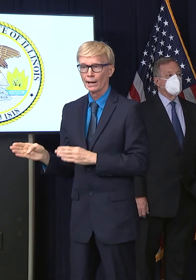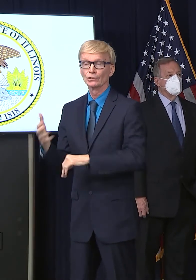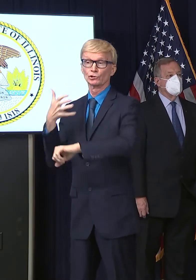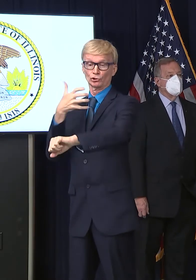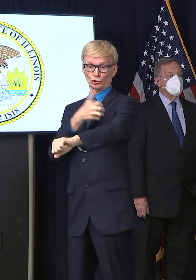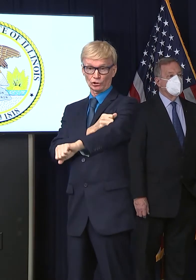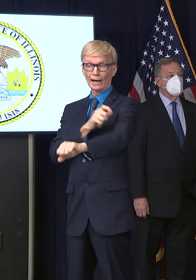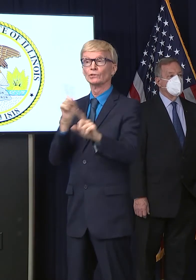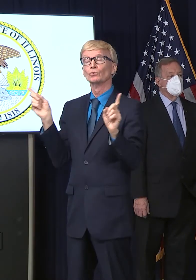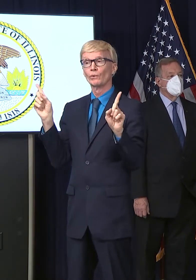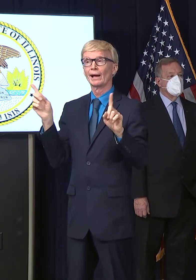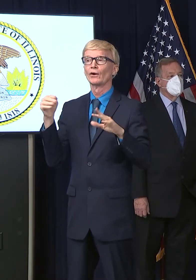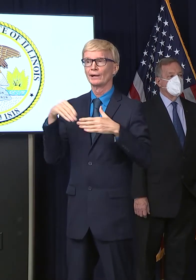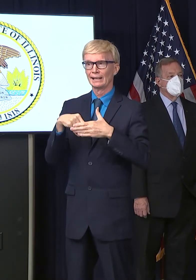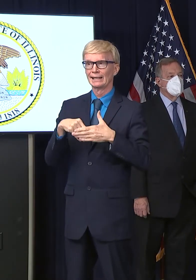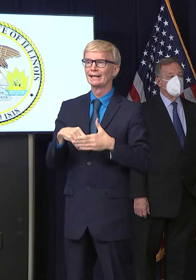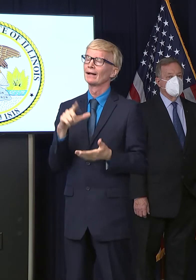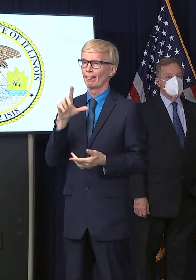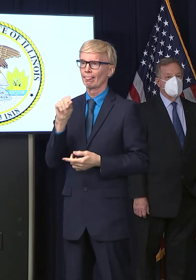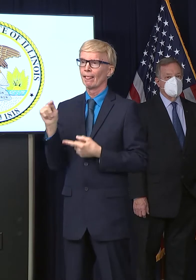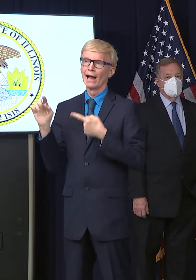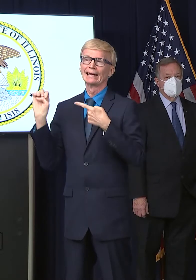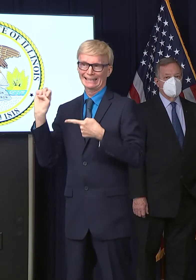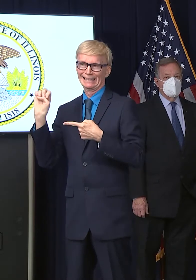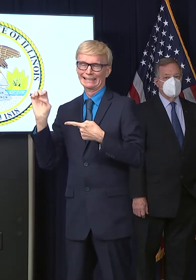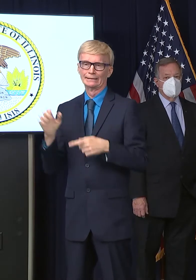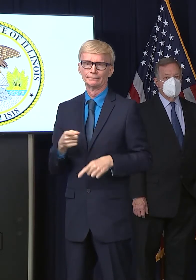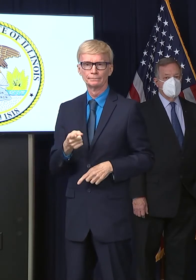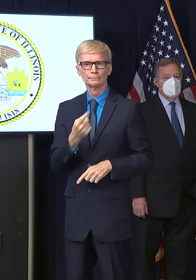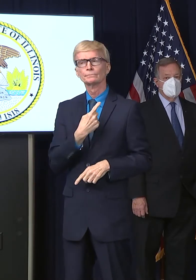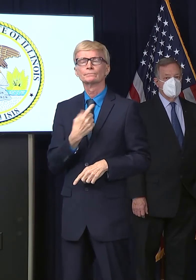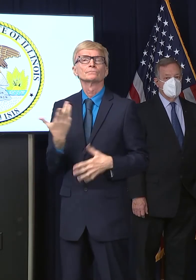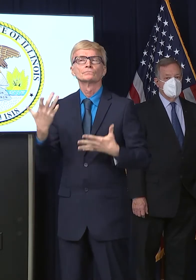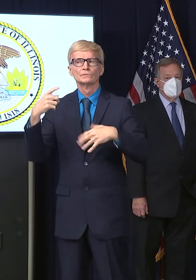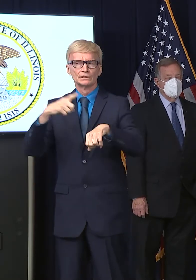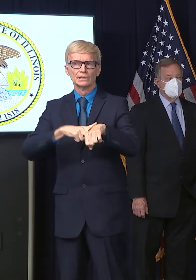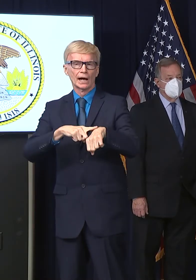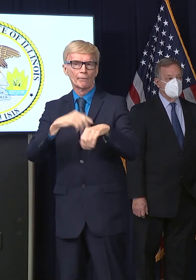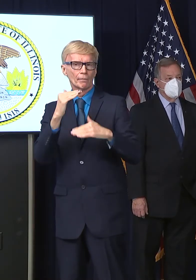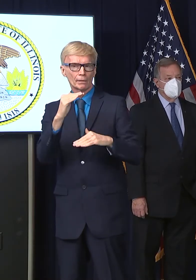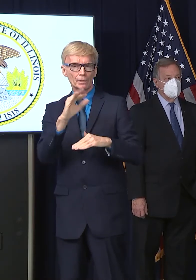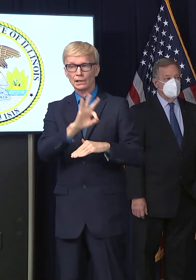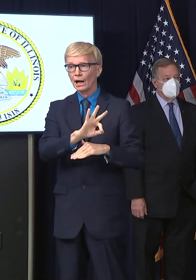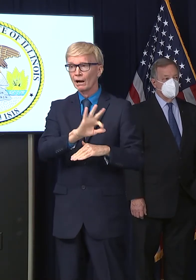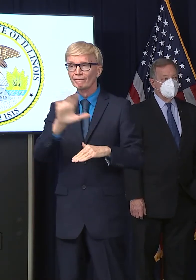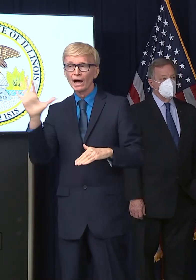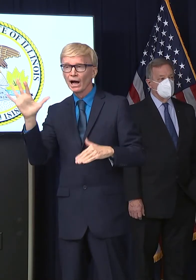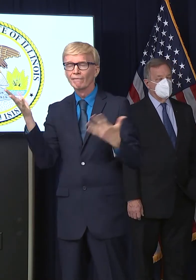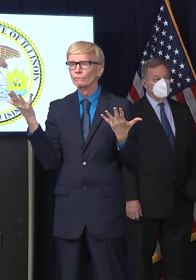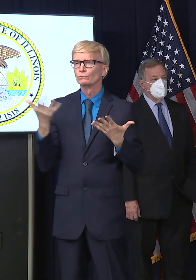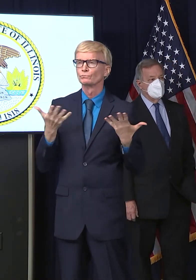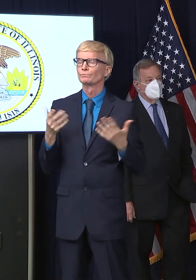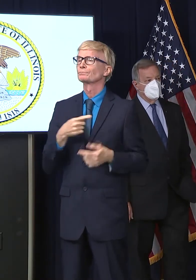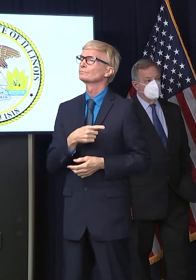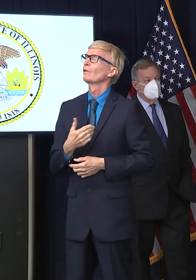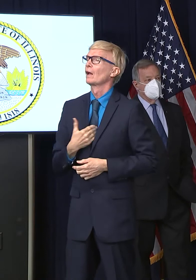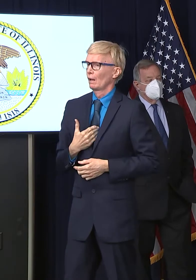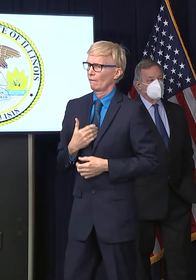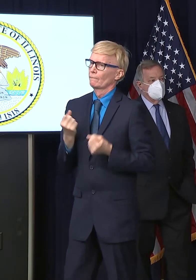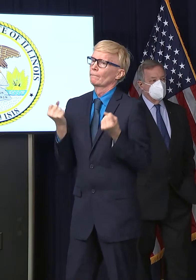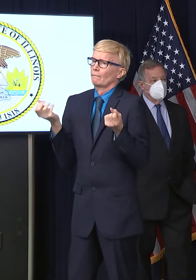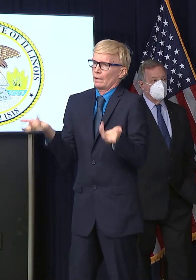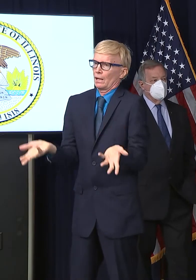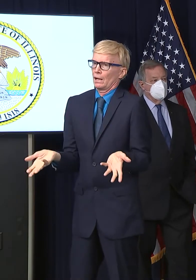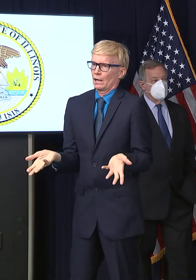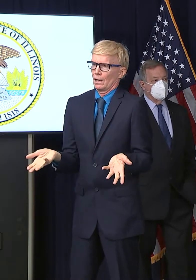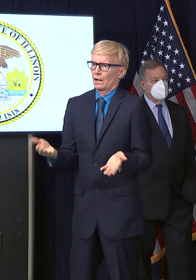shots will take place in parking lot E. Thank you. Yes, ma'am. What about the time, 9 to 5, 8 to 8? What are the Again, there's a lot of details